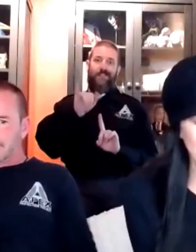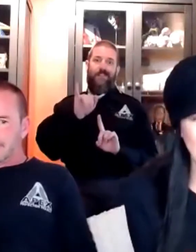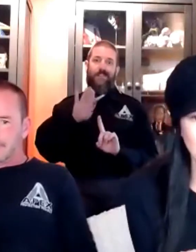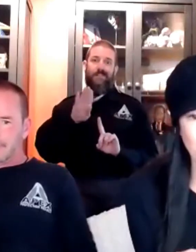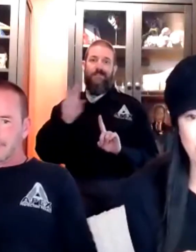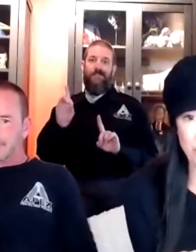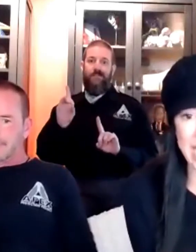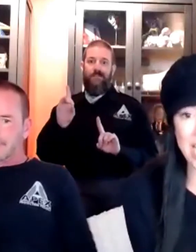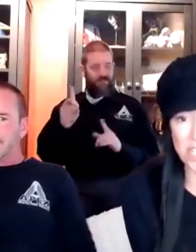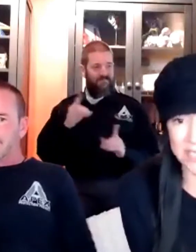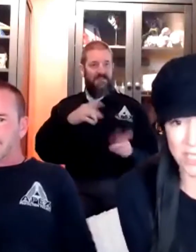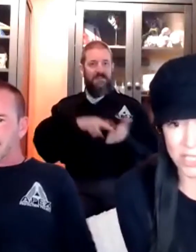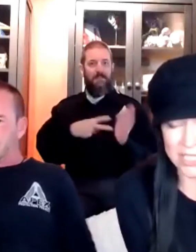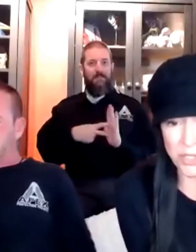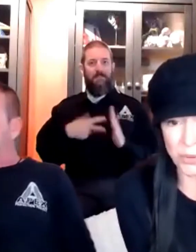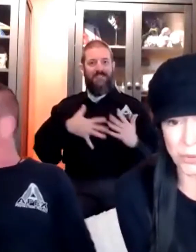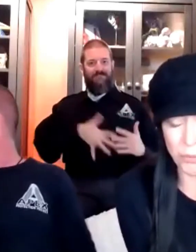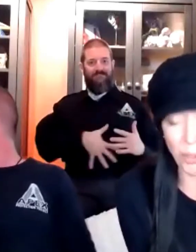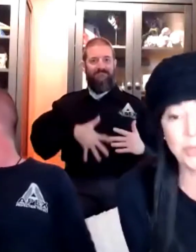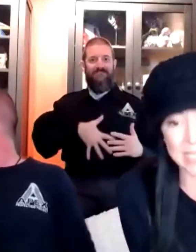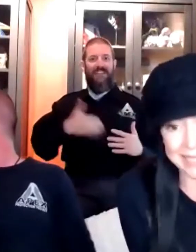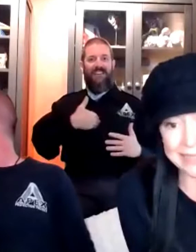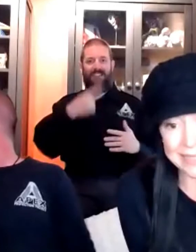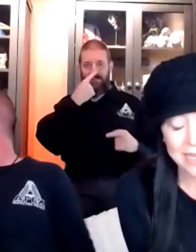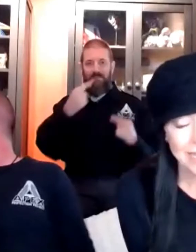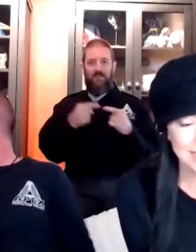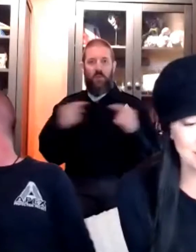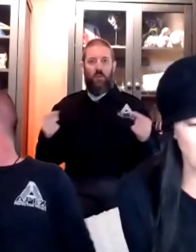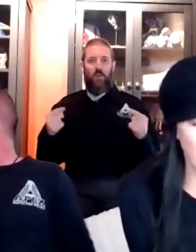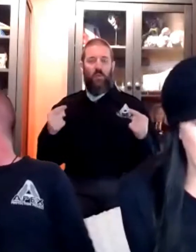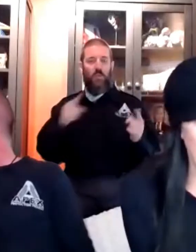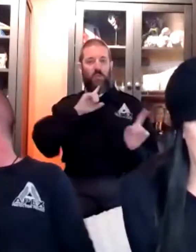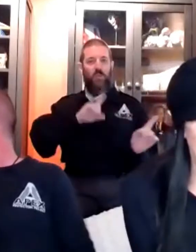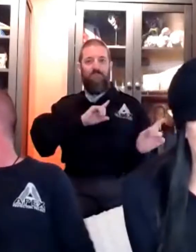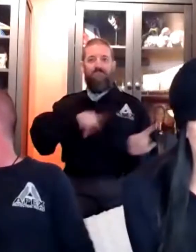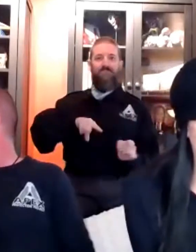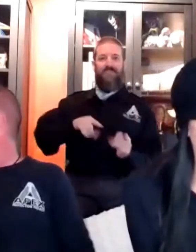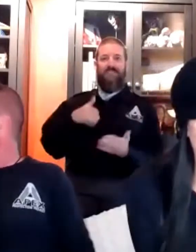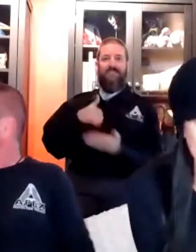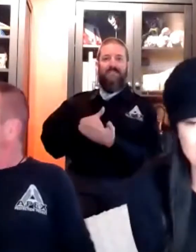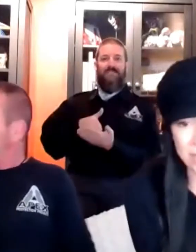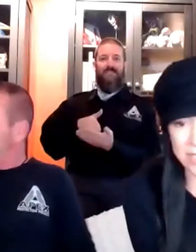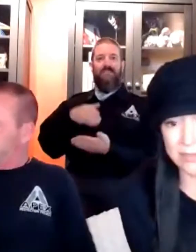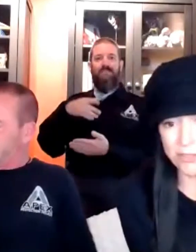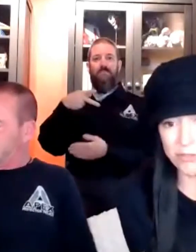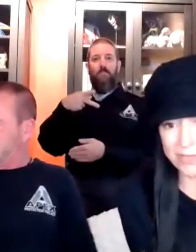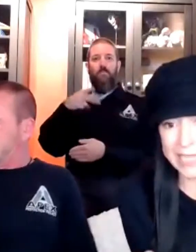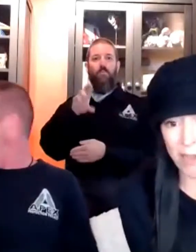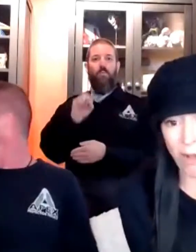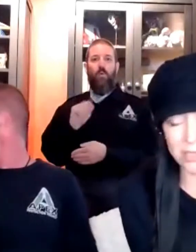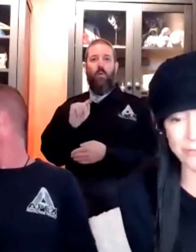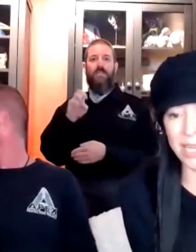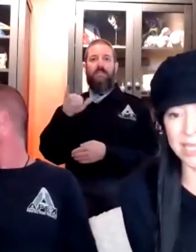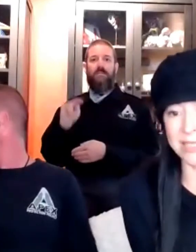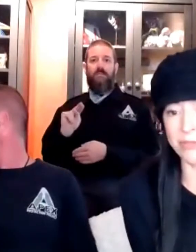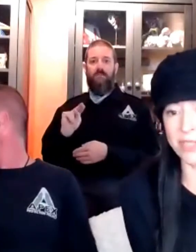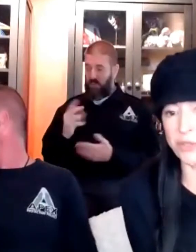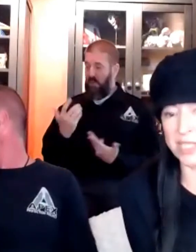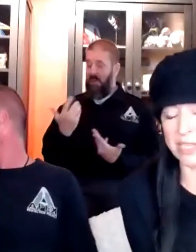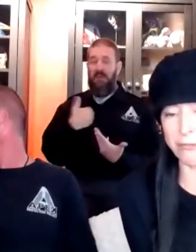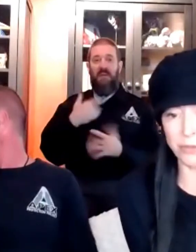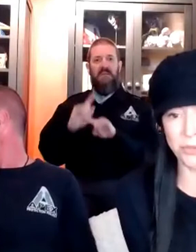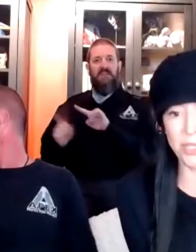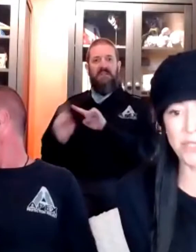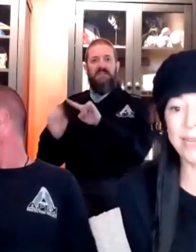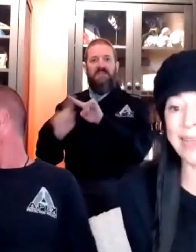was having an allergic reaction essentially to protein. So we started getting all different kinds of